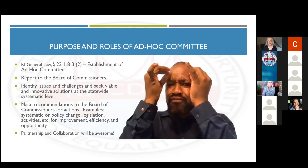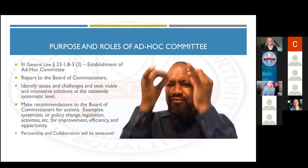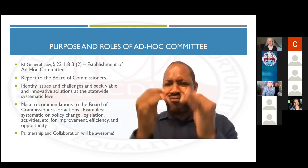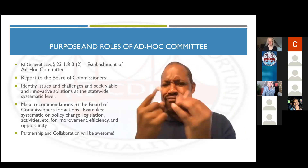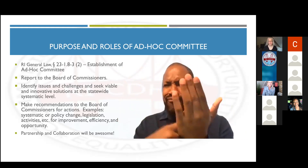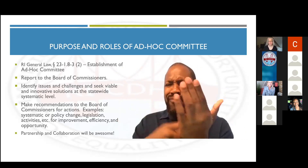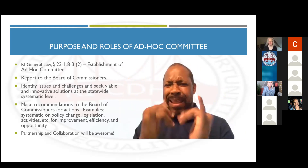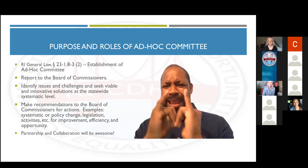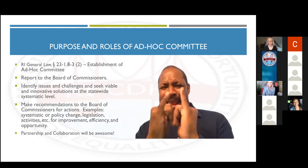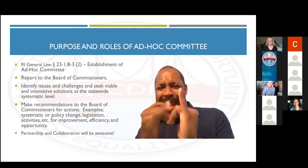systematic level.